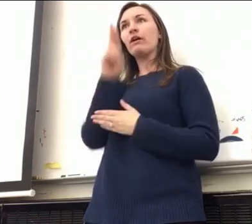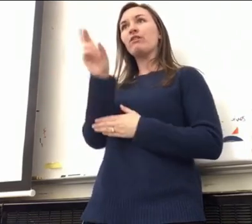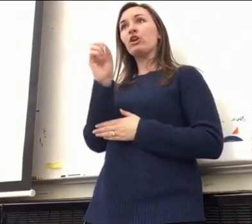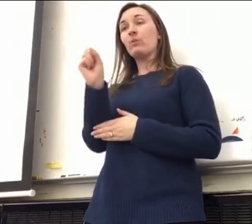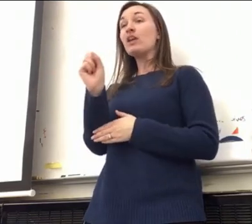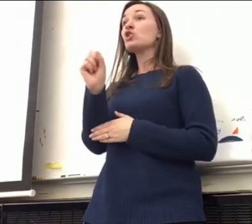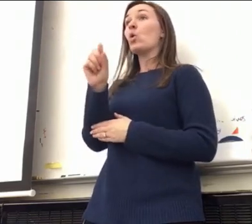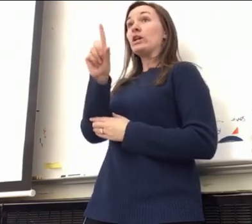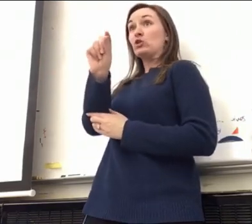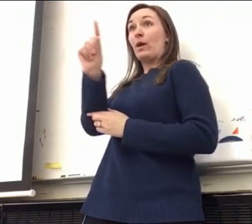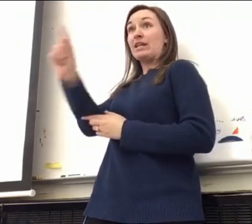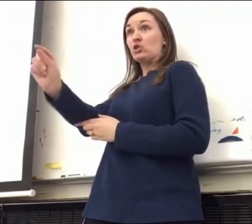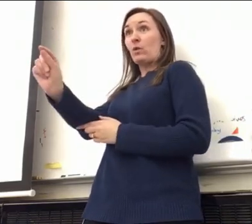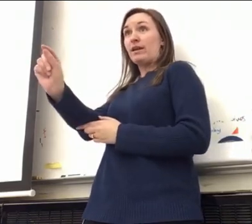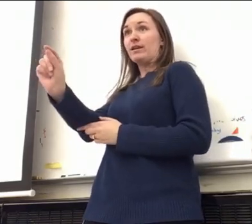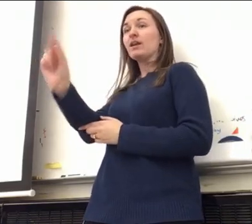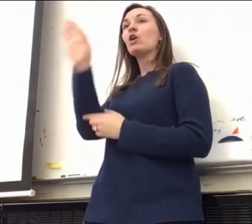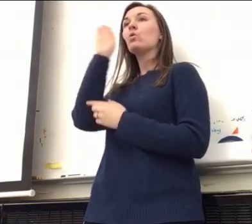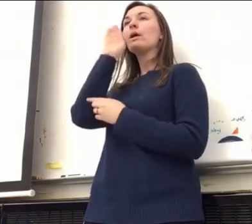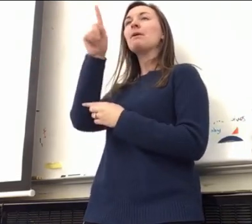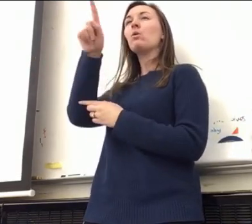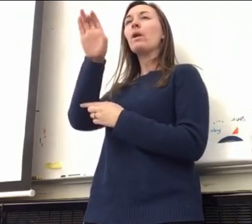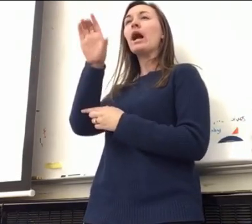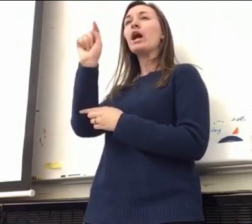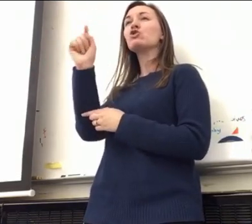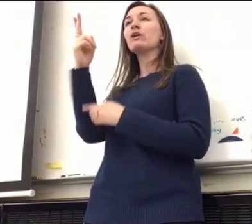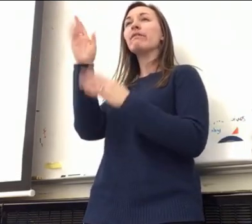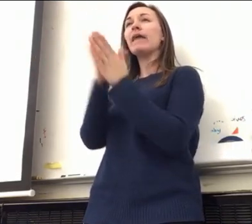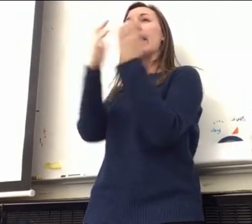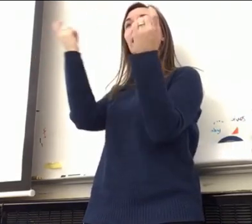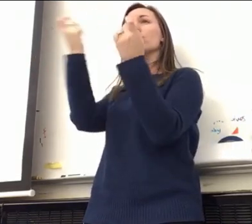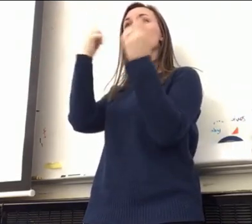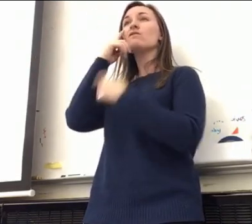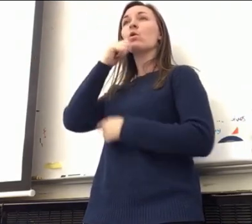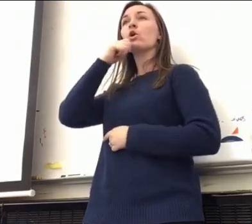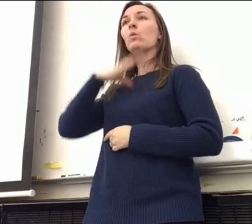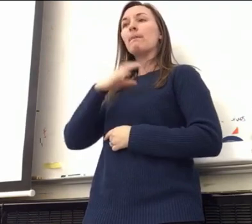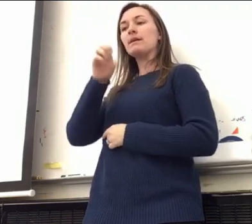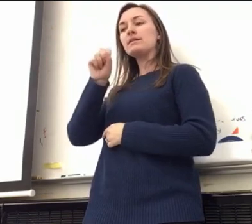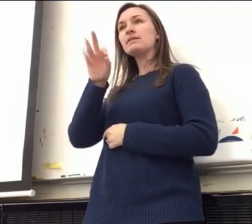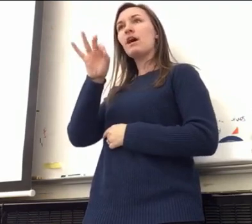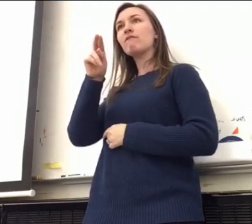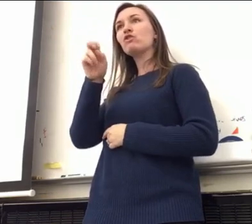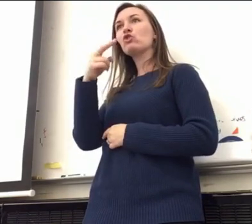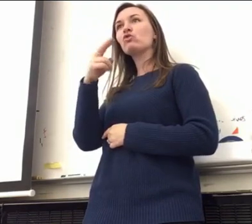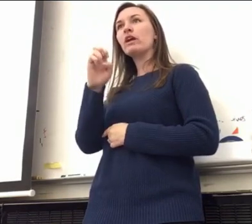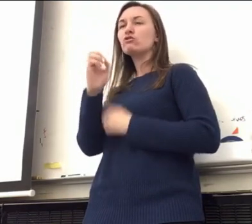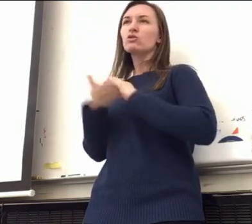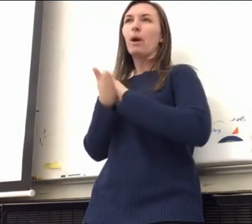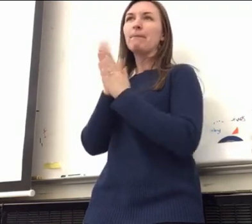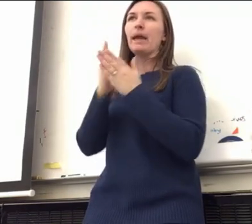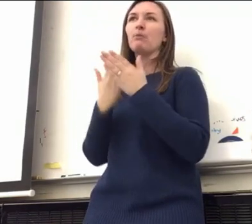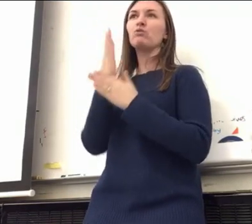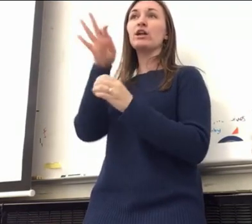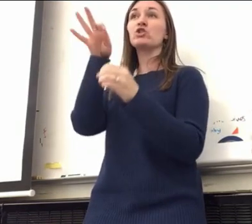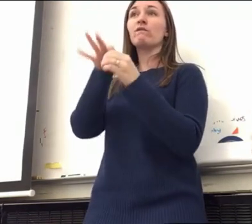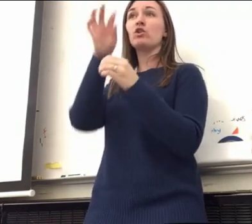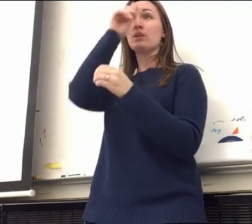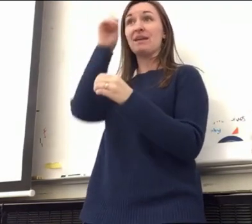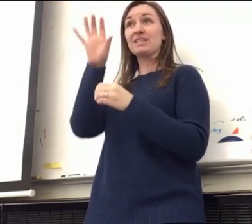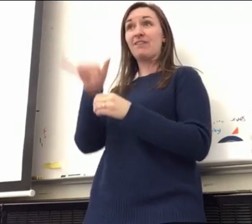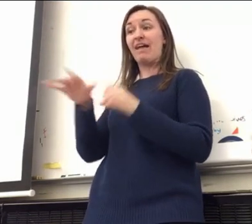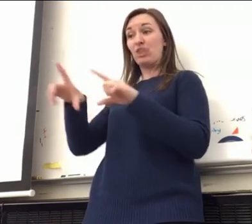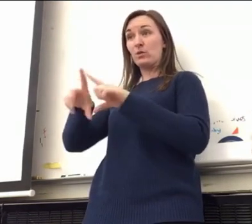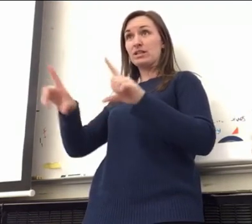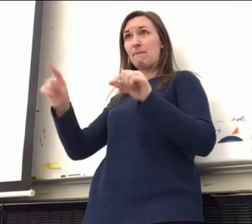know, 2020 is going to be the 100th anniversary of women's suffrage, as in the women's right to vote. Because of that, there was a bill that was